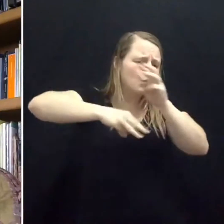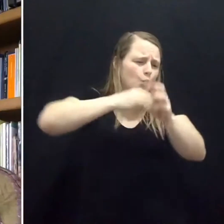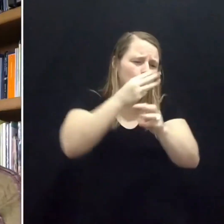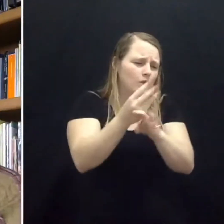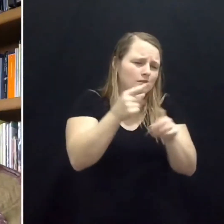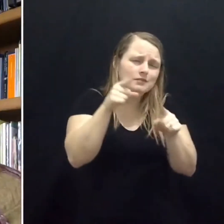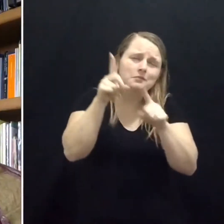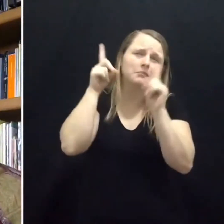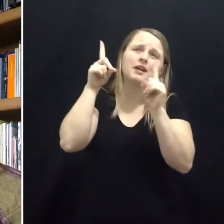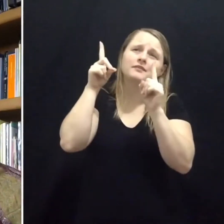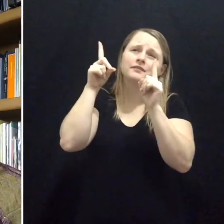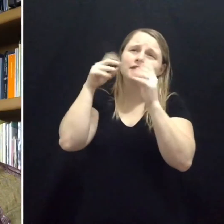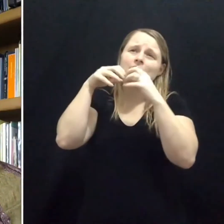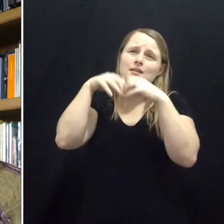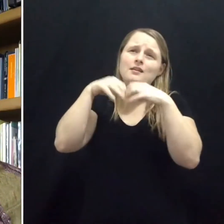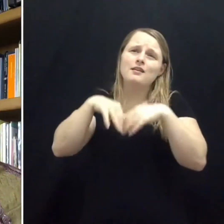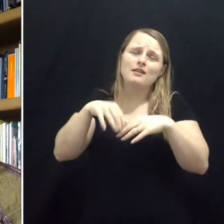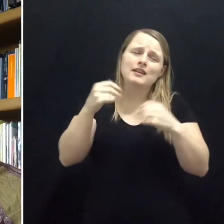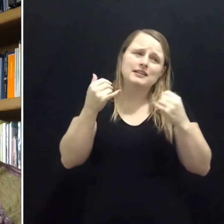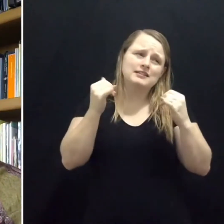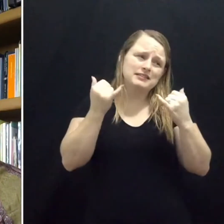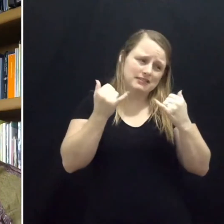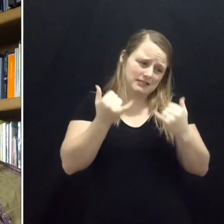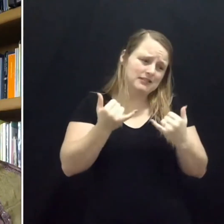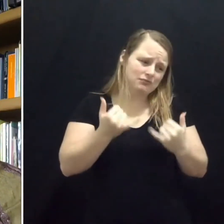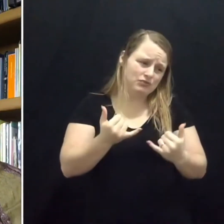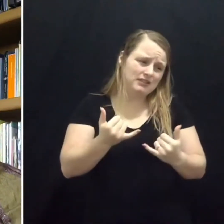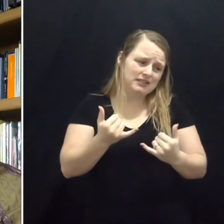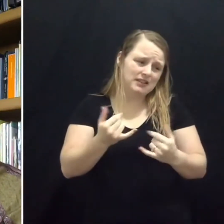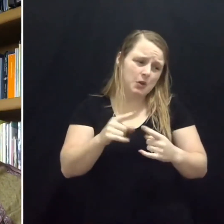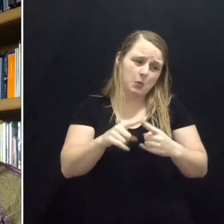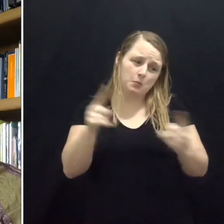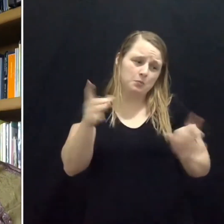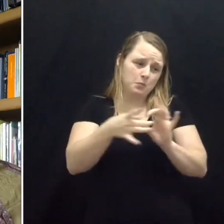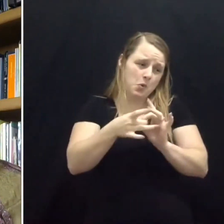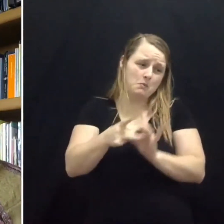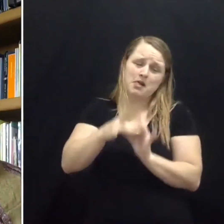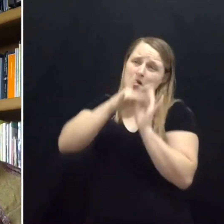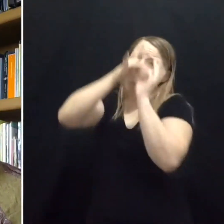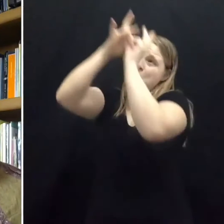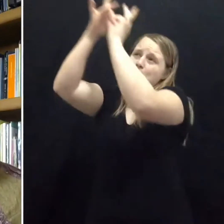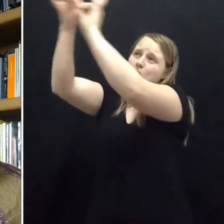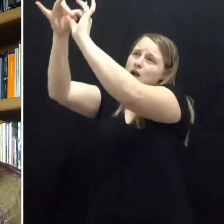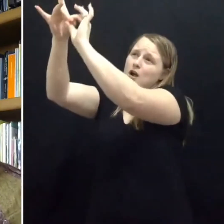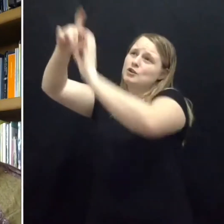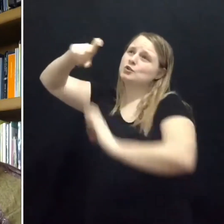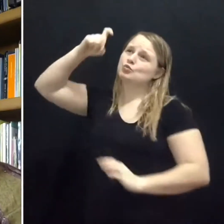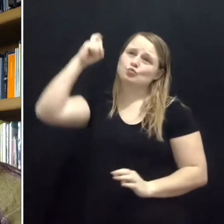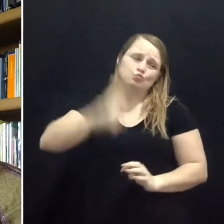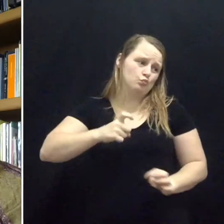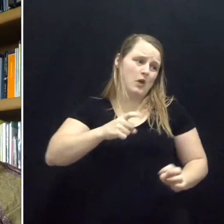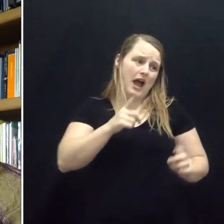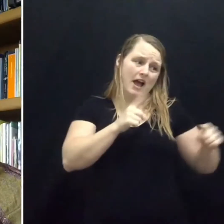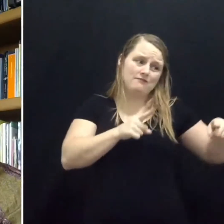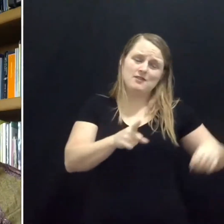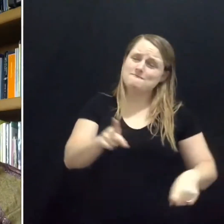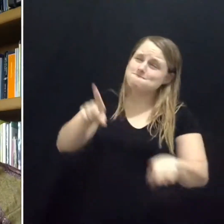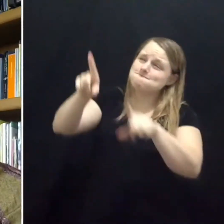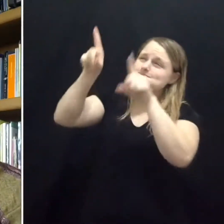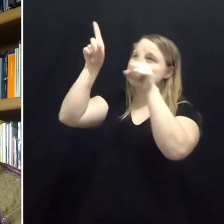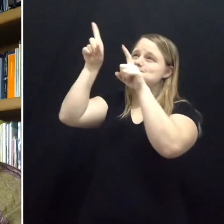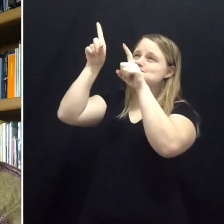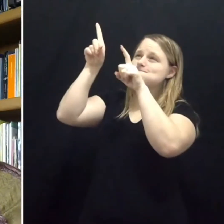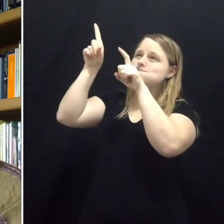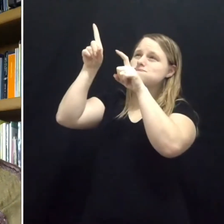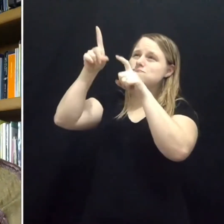The world up above is shattered and gray, but it's where you belong, so you must find